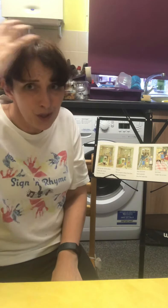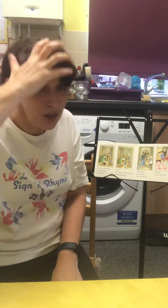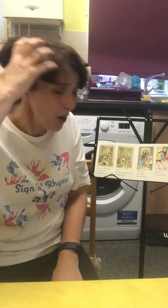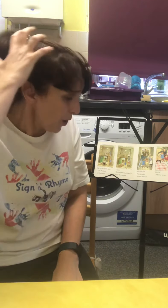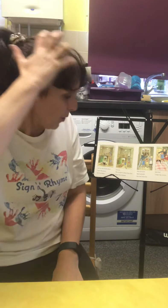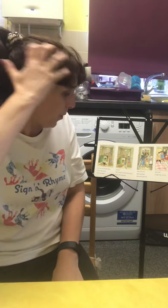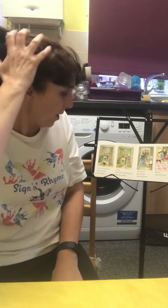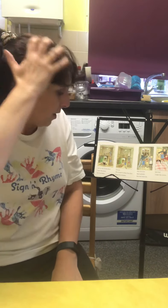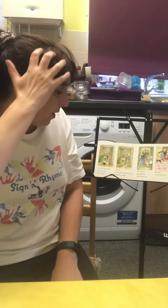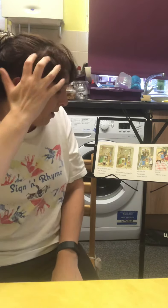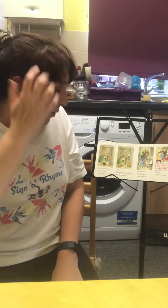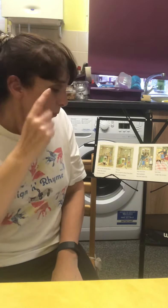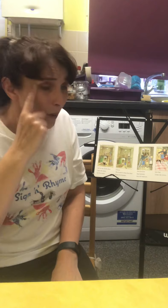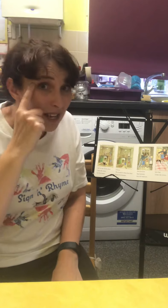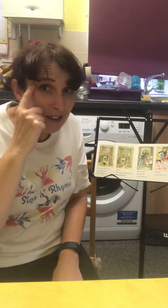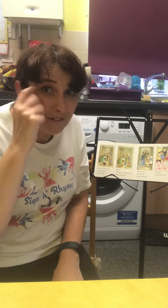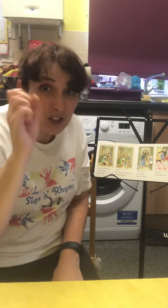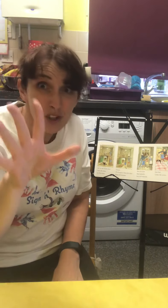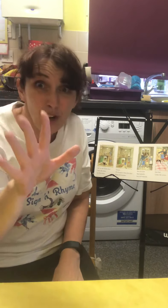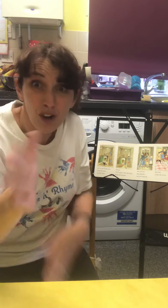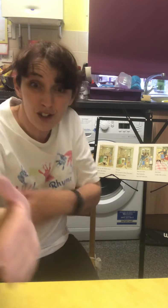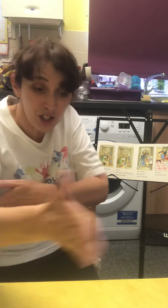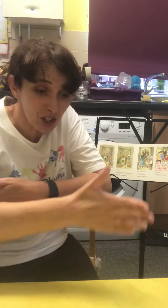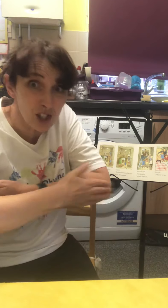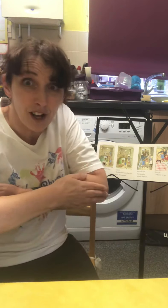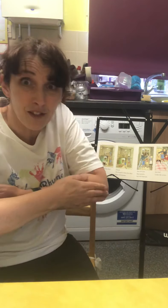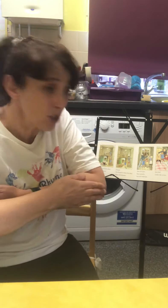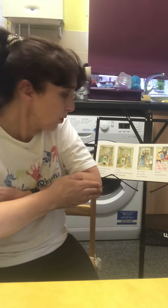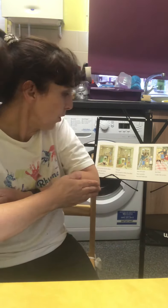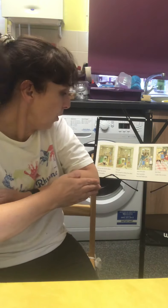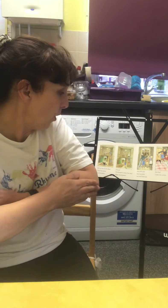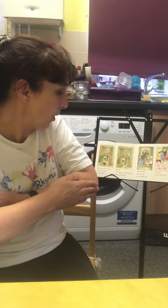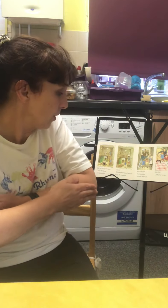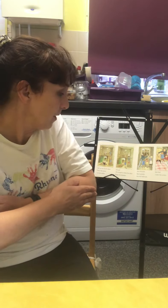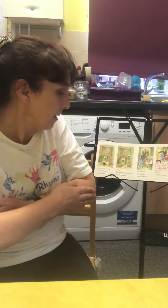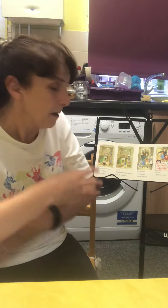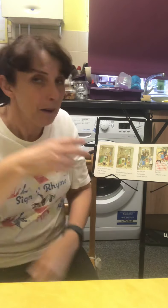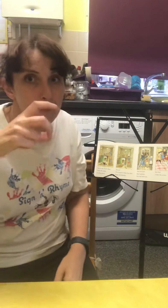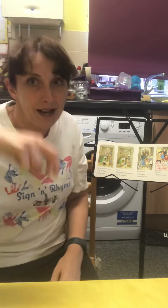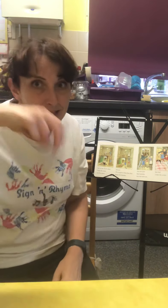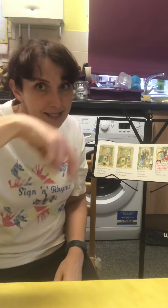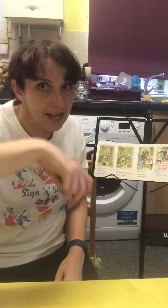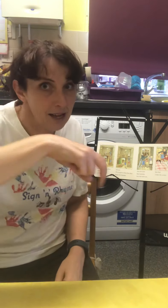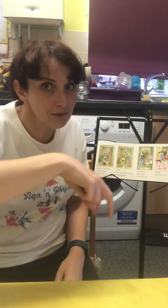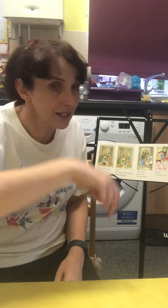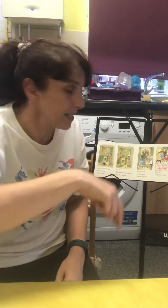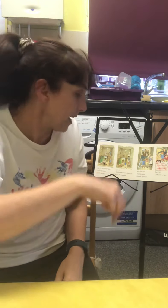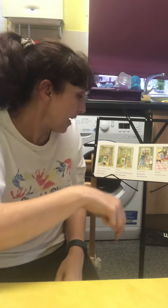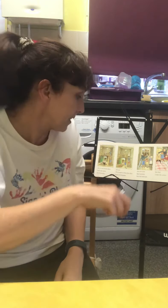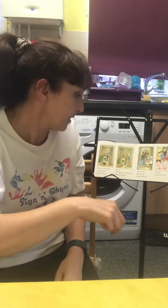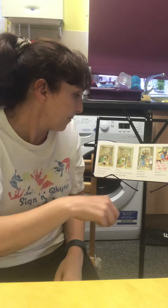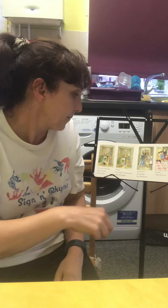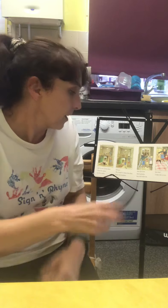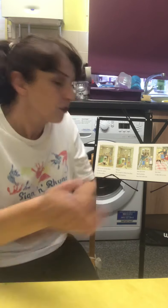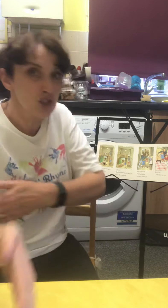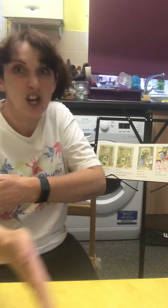no, we forgot to shut the door. Back downstairs, shut